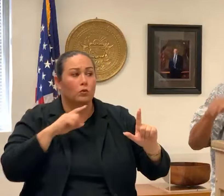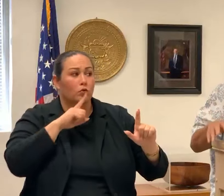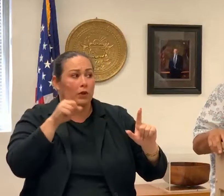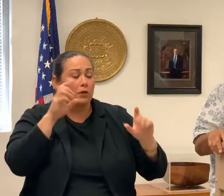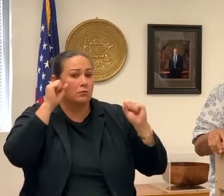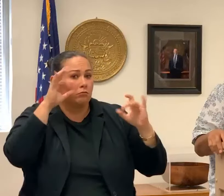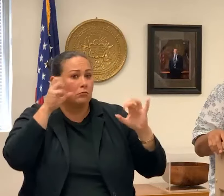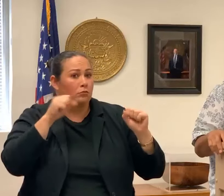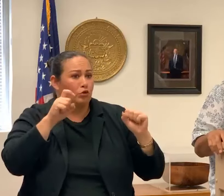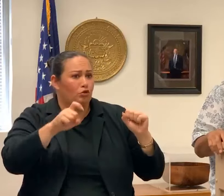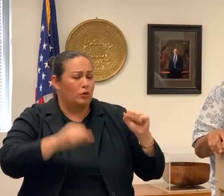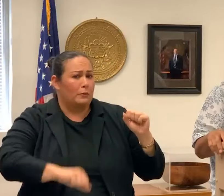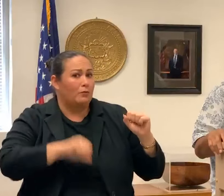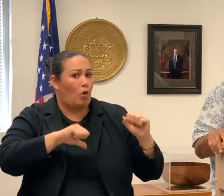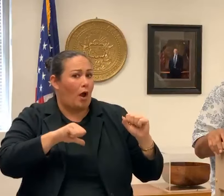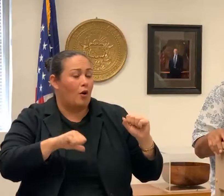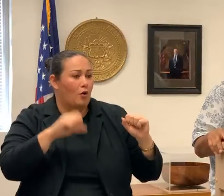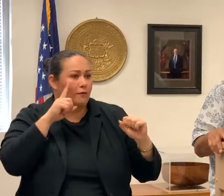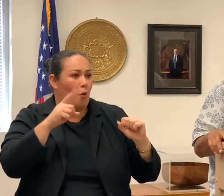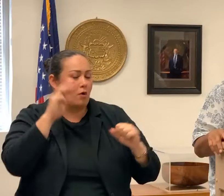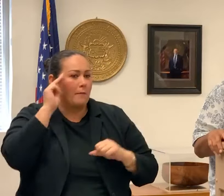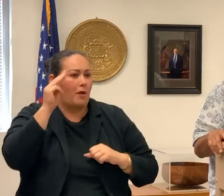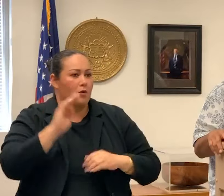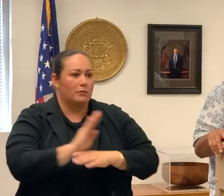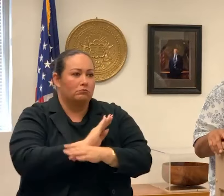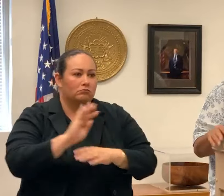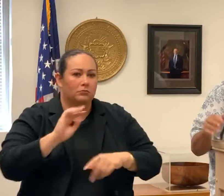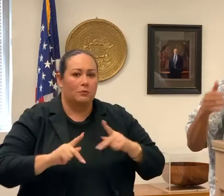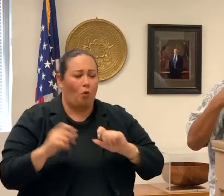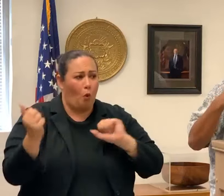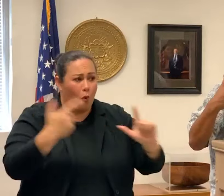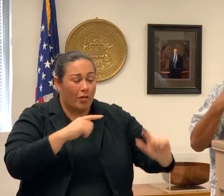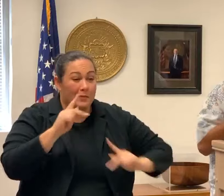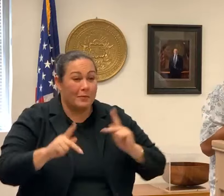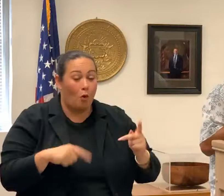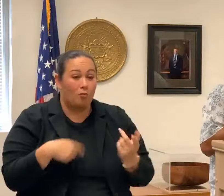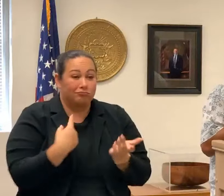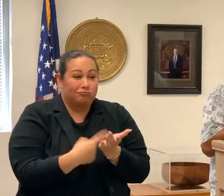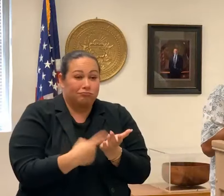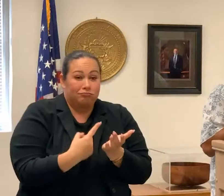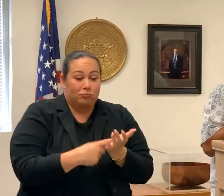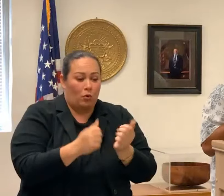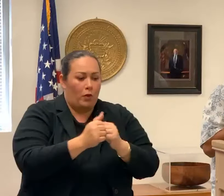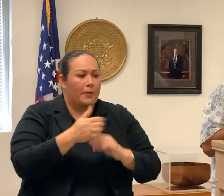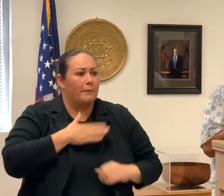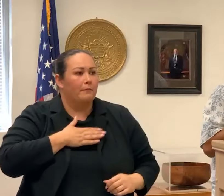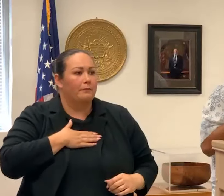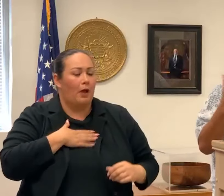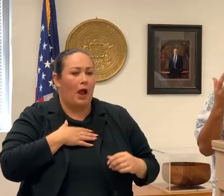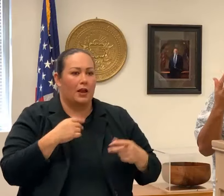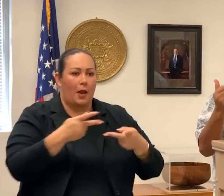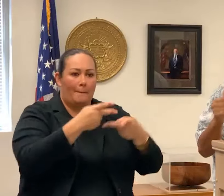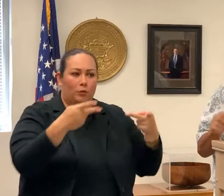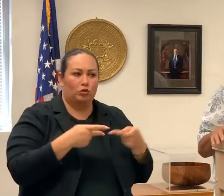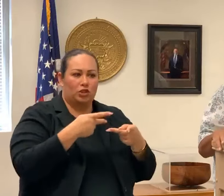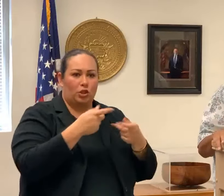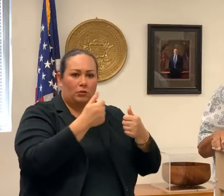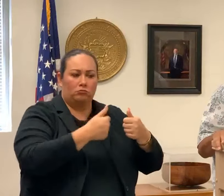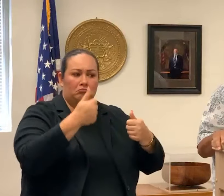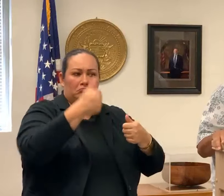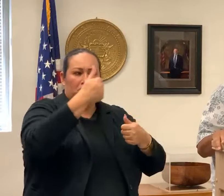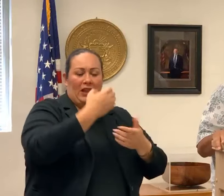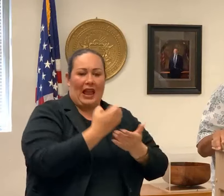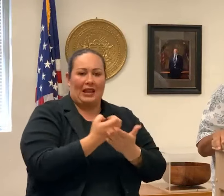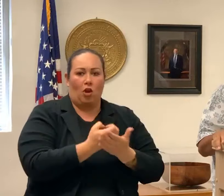help Maui businesses. And all of the people that I've spoken with, because of my position as the economic